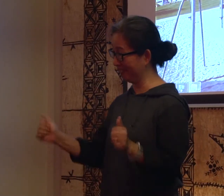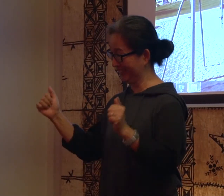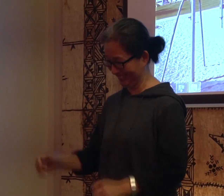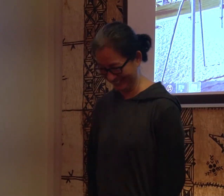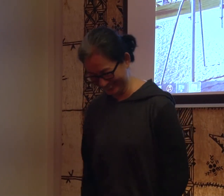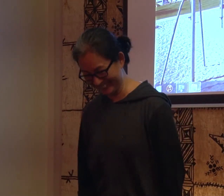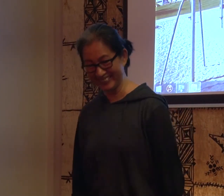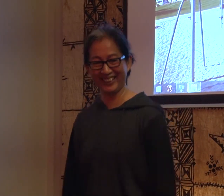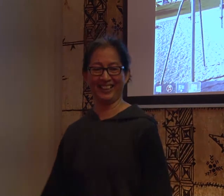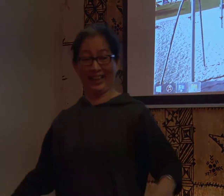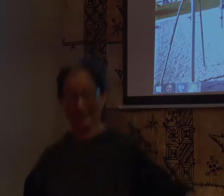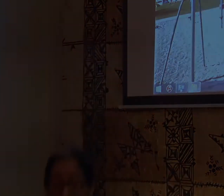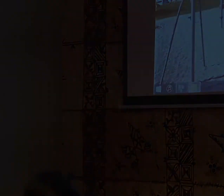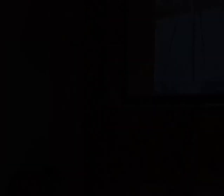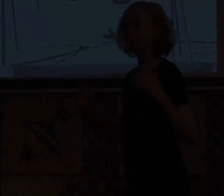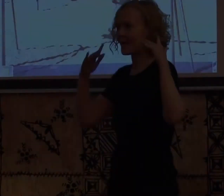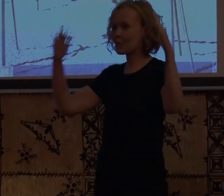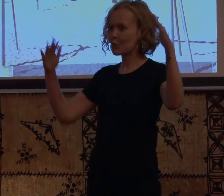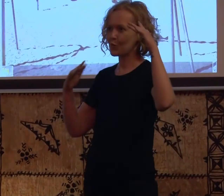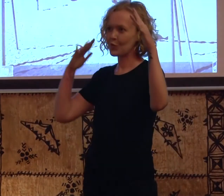you for watching.